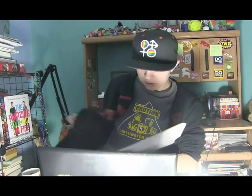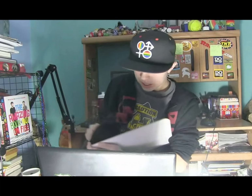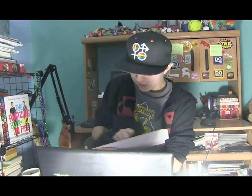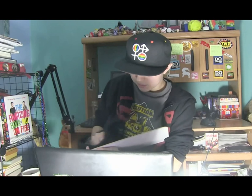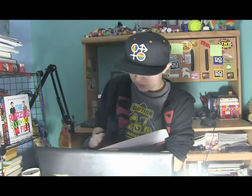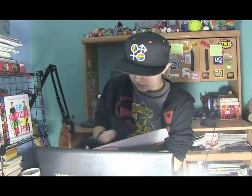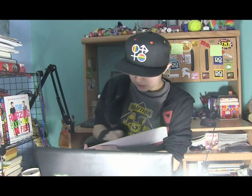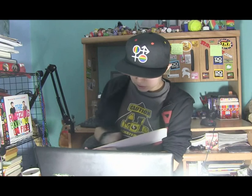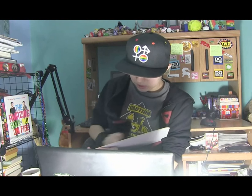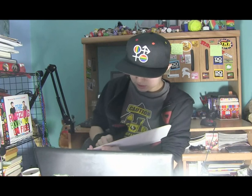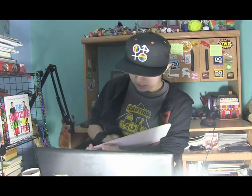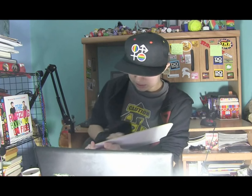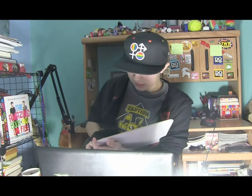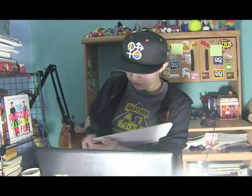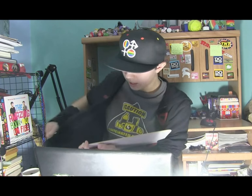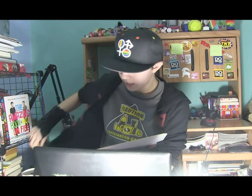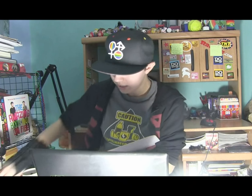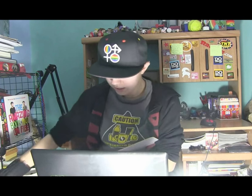Okay, let's go on to the next letter then.